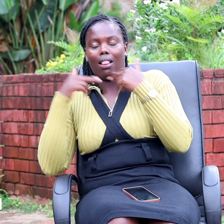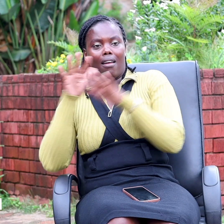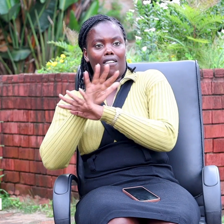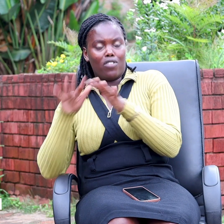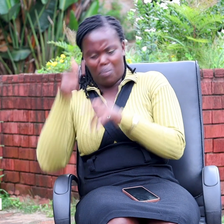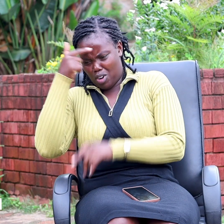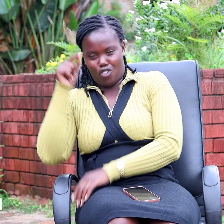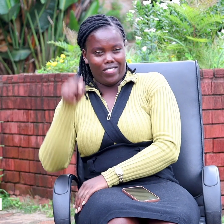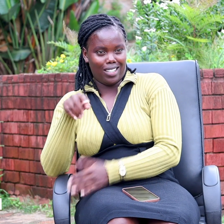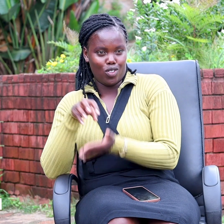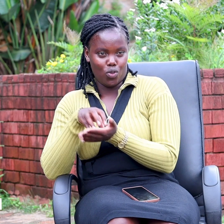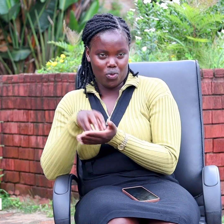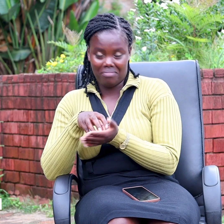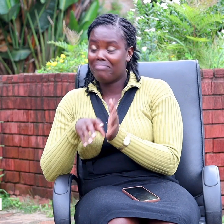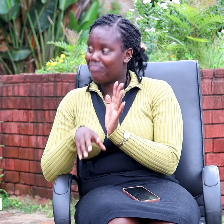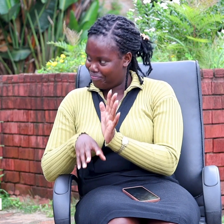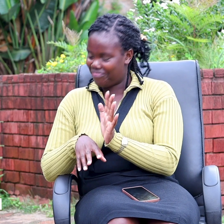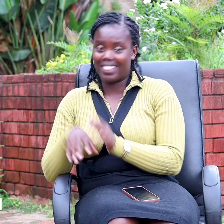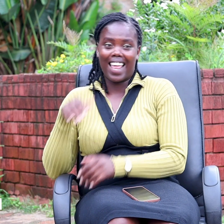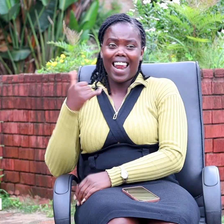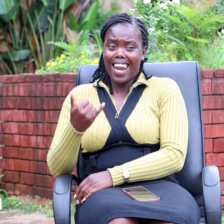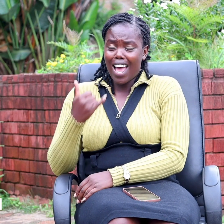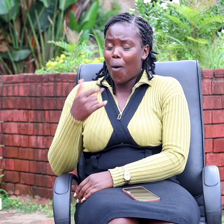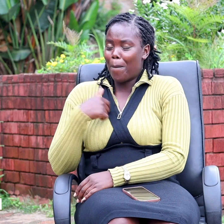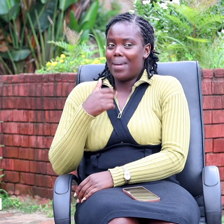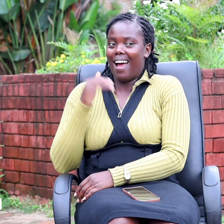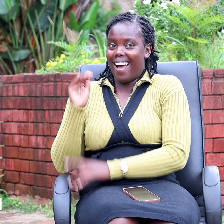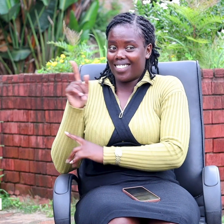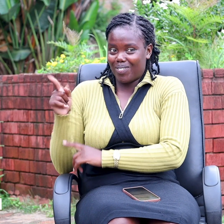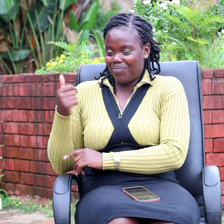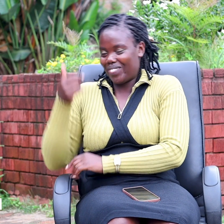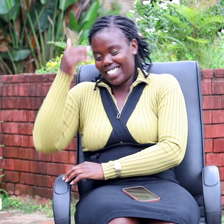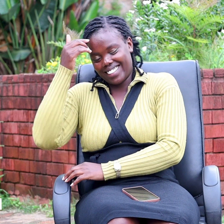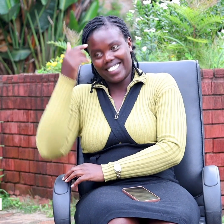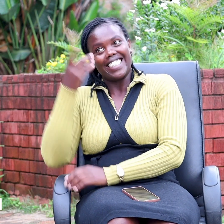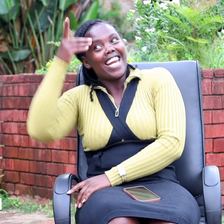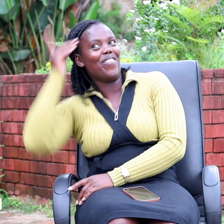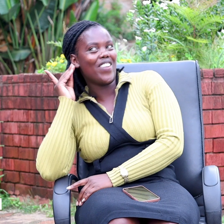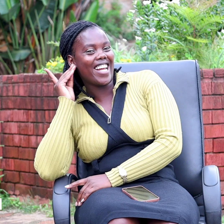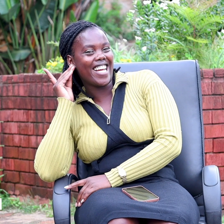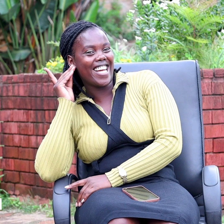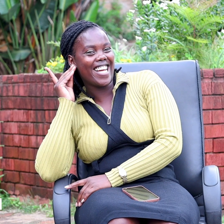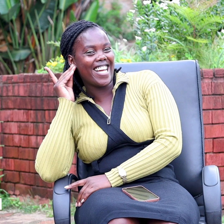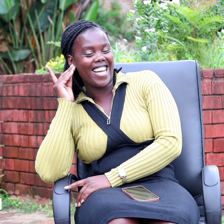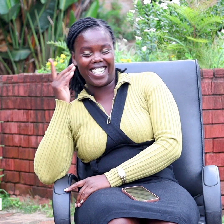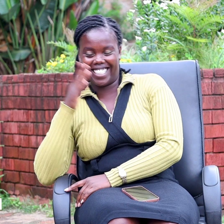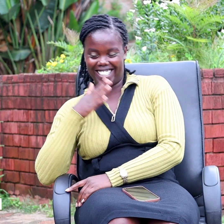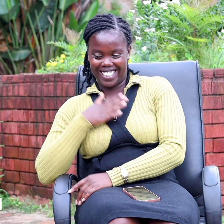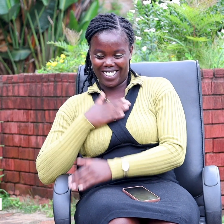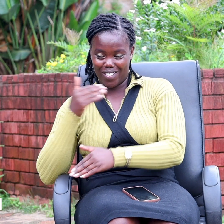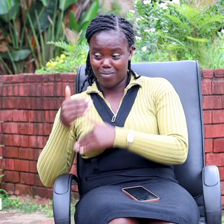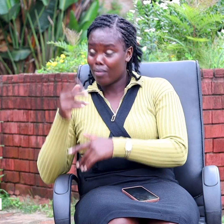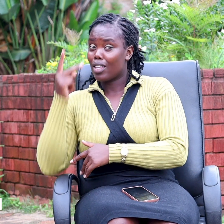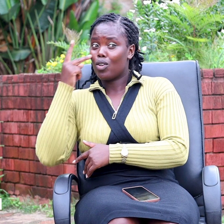as a girl child, but you get stuck because of the early marriages. So that is something that we really need to stop